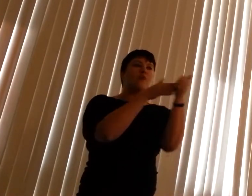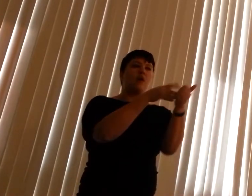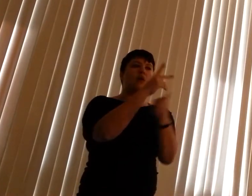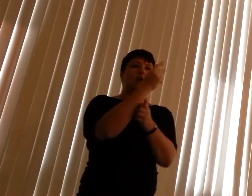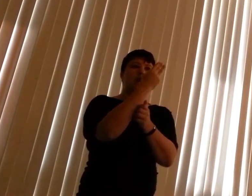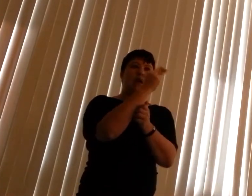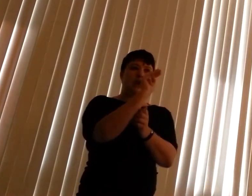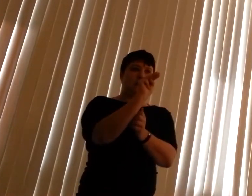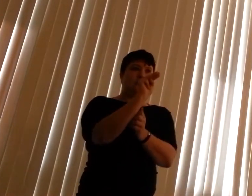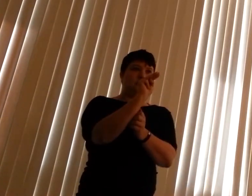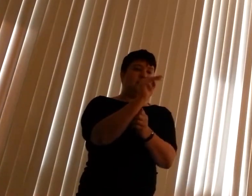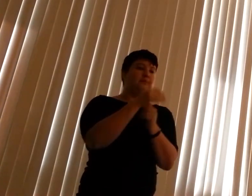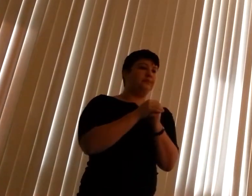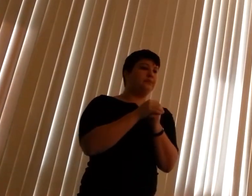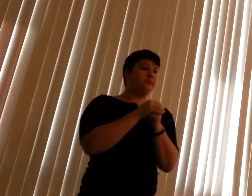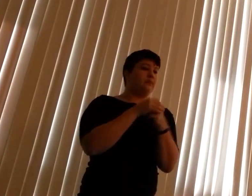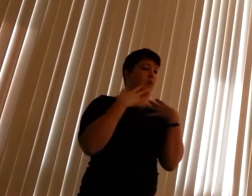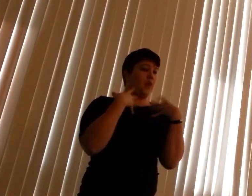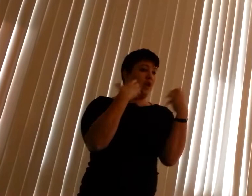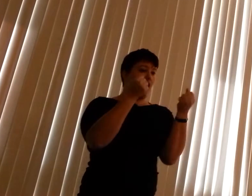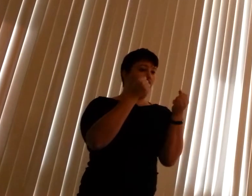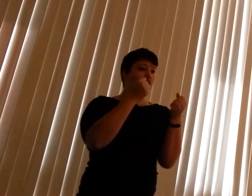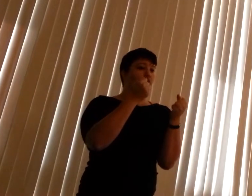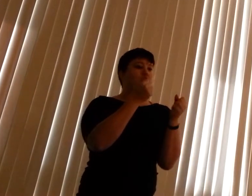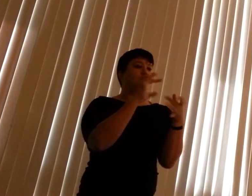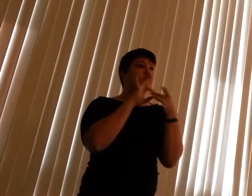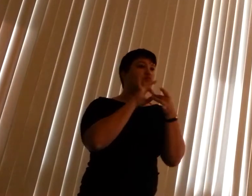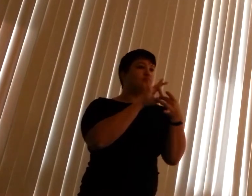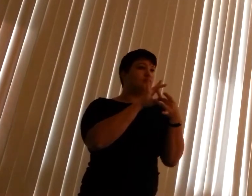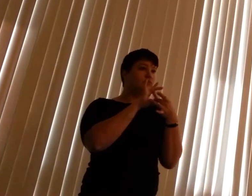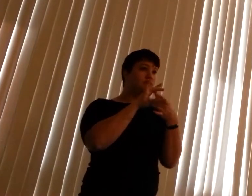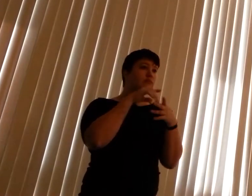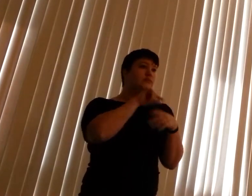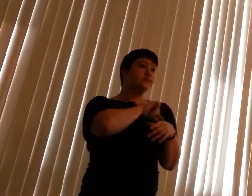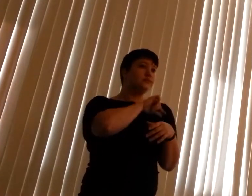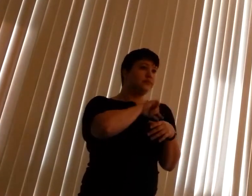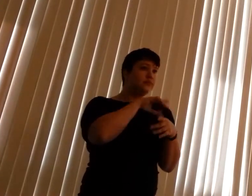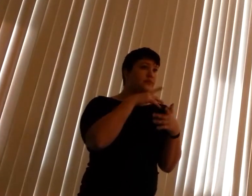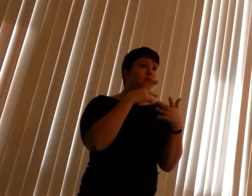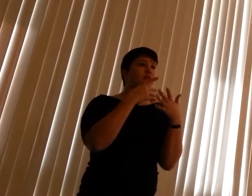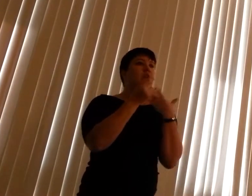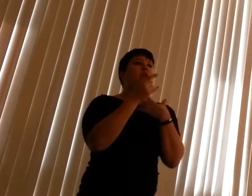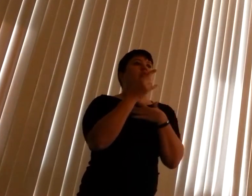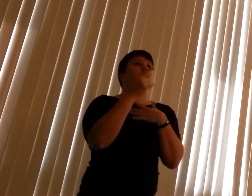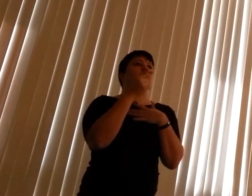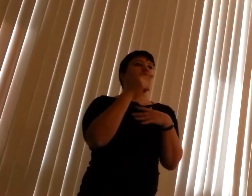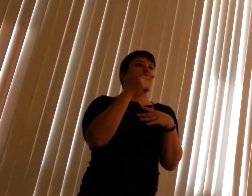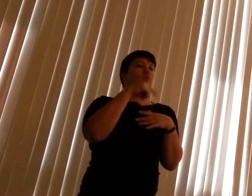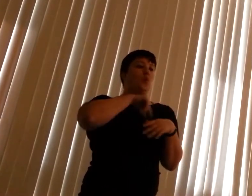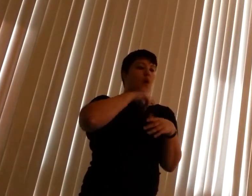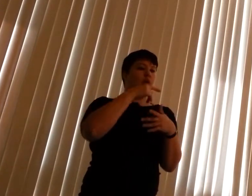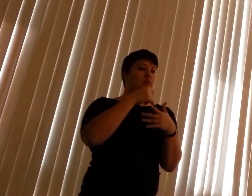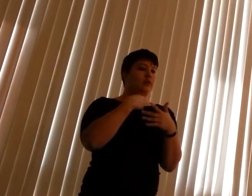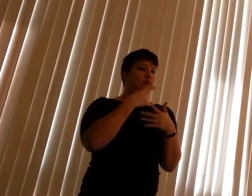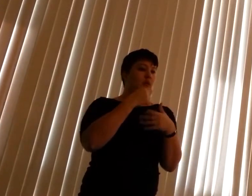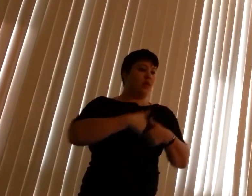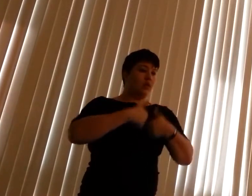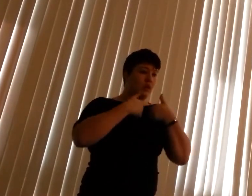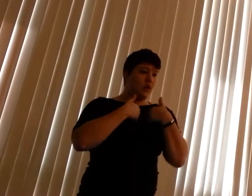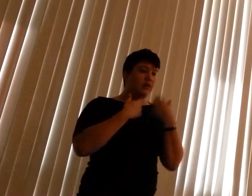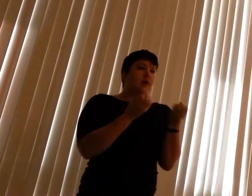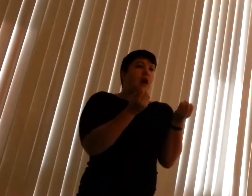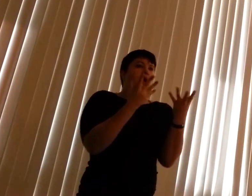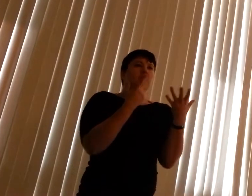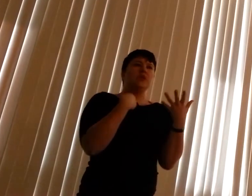First, health-related quality of life, as expressed in how many qualities a person would gain in a year's